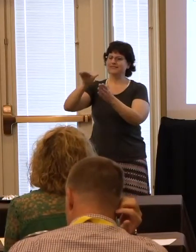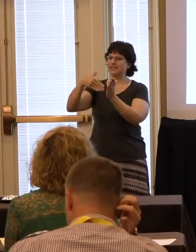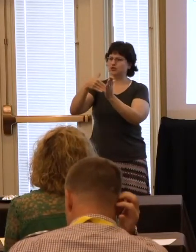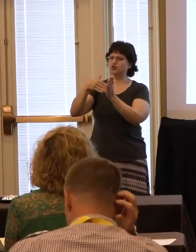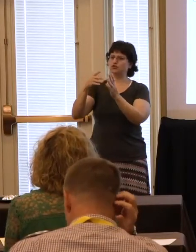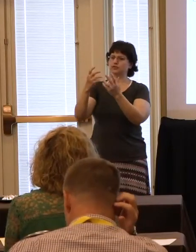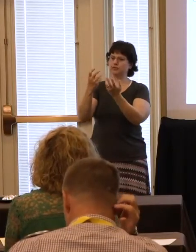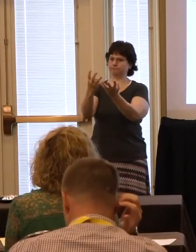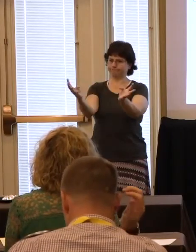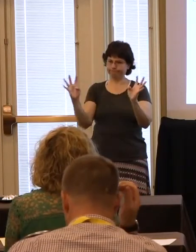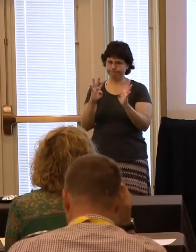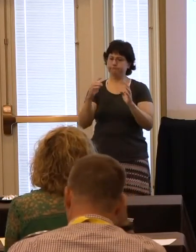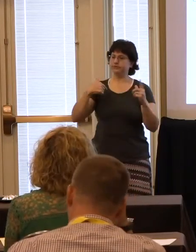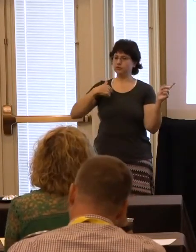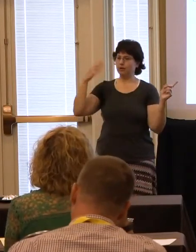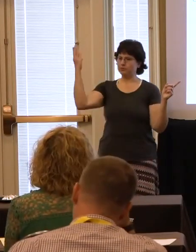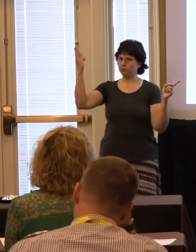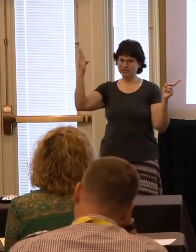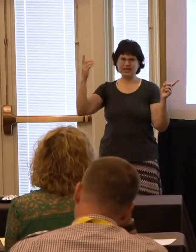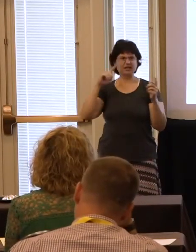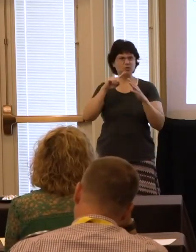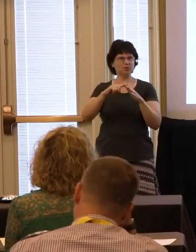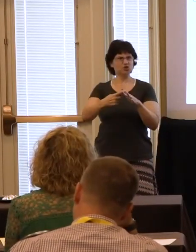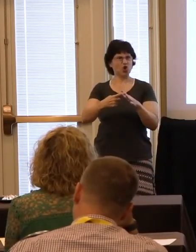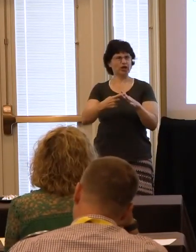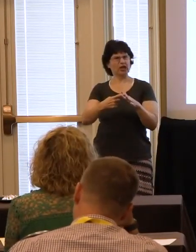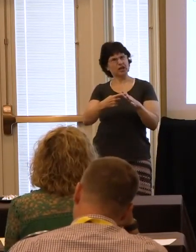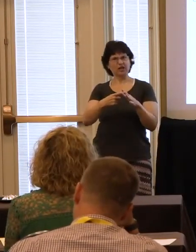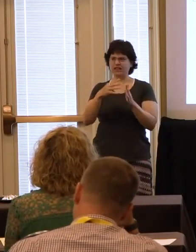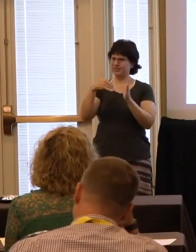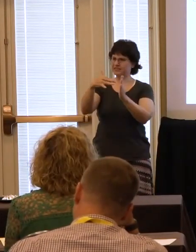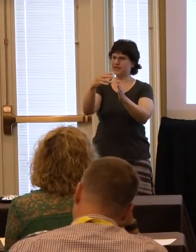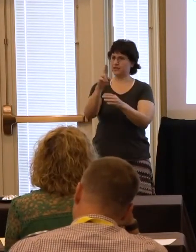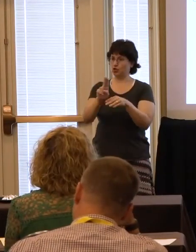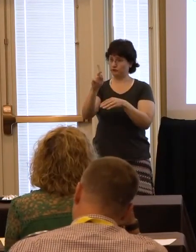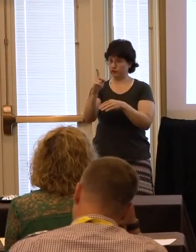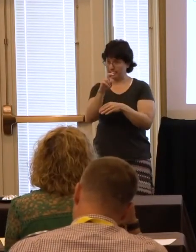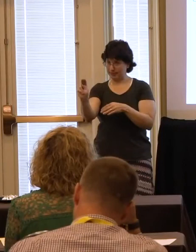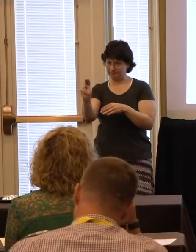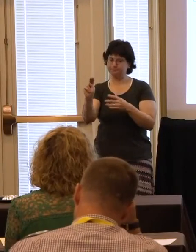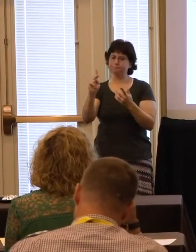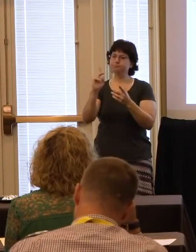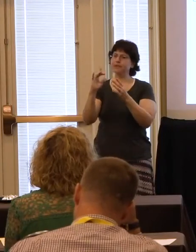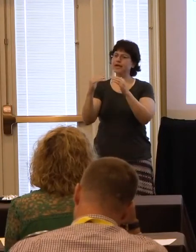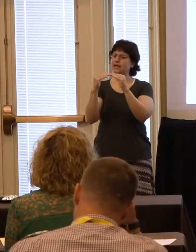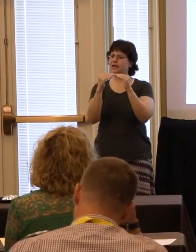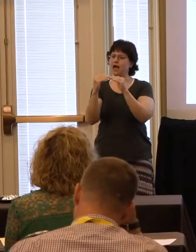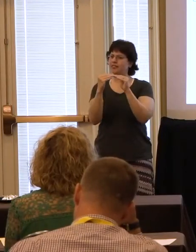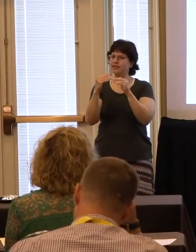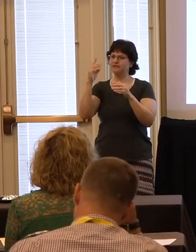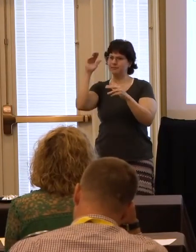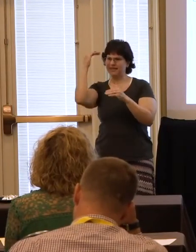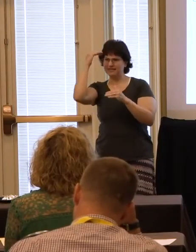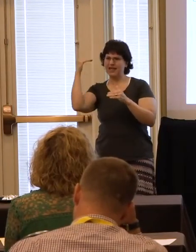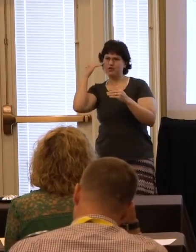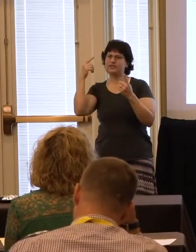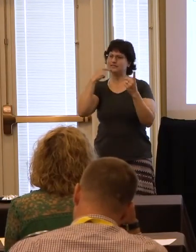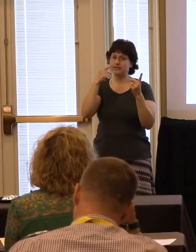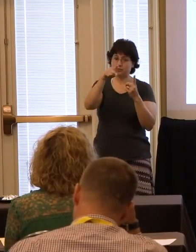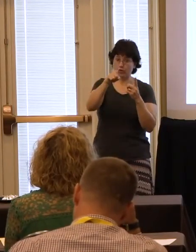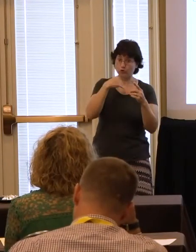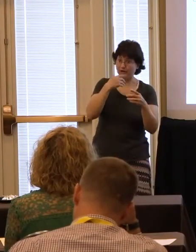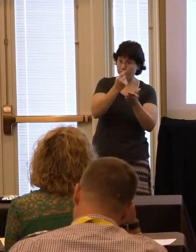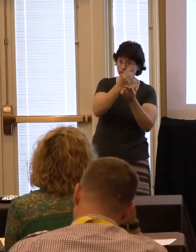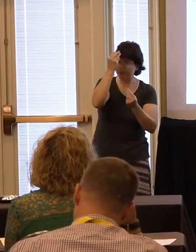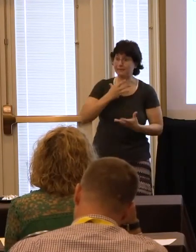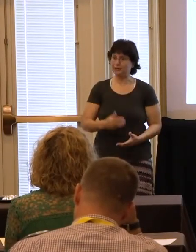together. And I was presenting that we were starting the study at Penn, and a colleague from Netherlands came up to me and said, as soon as you have a treatment,